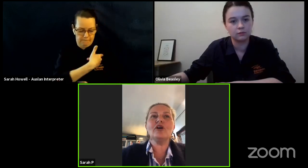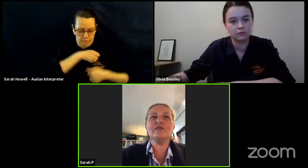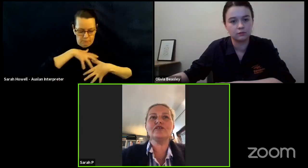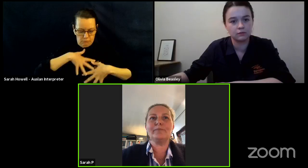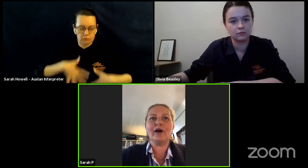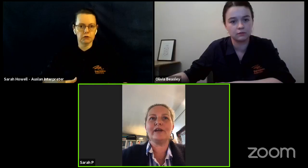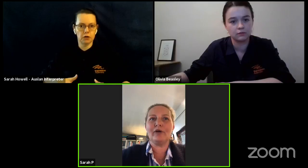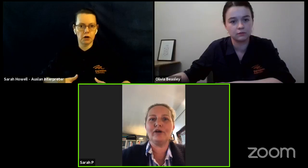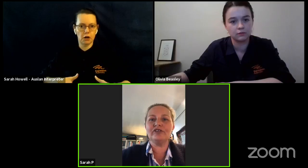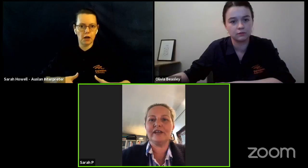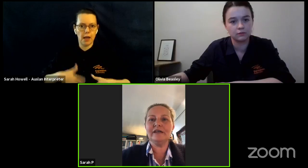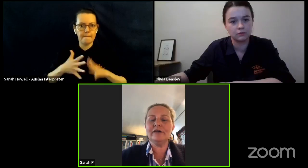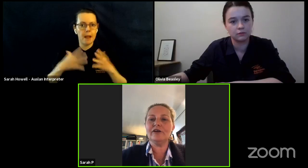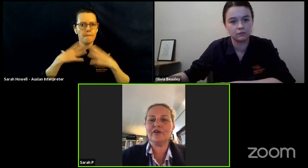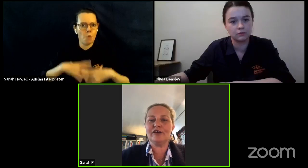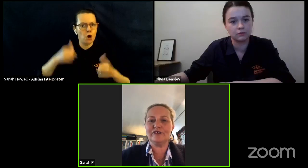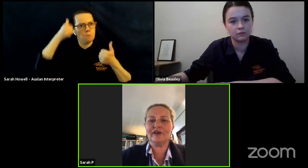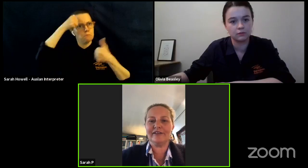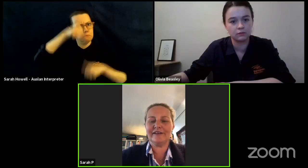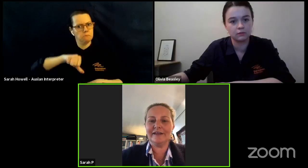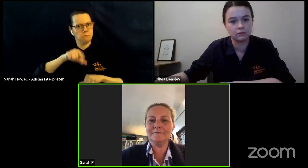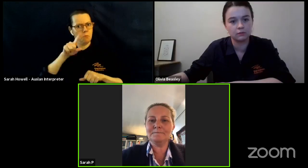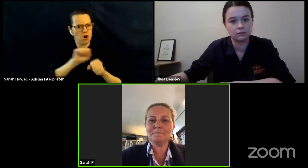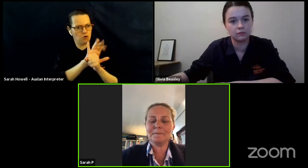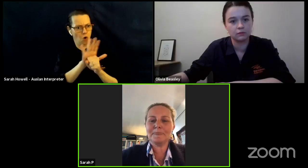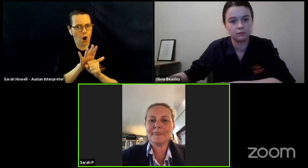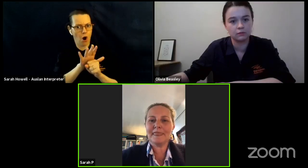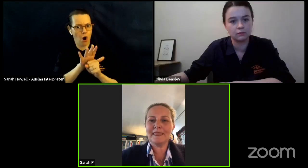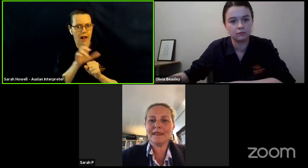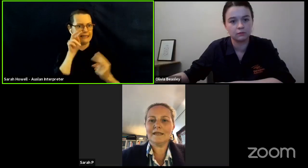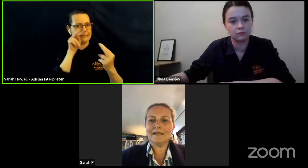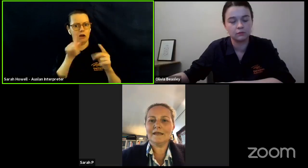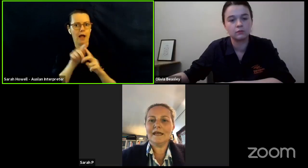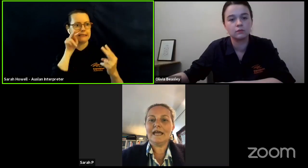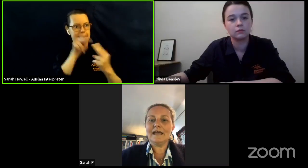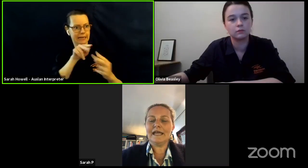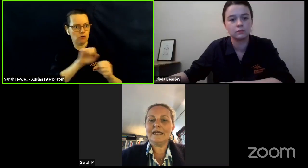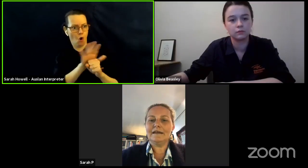vision of the spike protein of COVID-19,